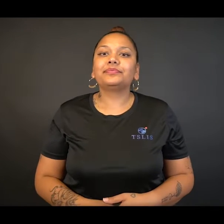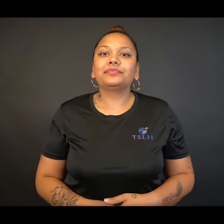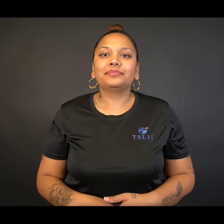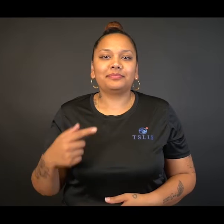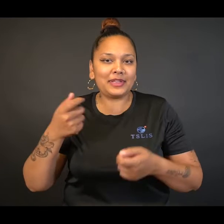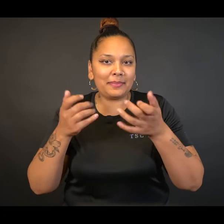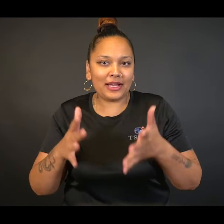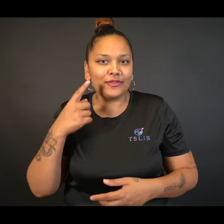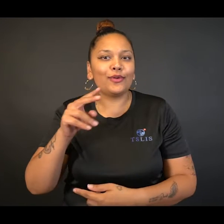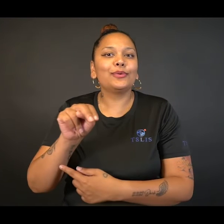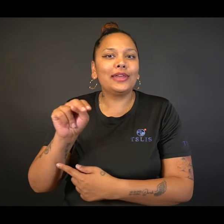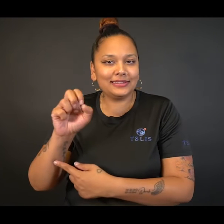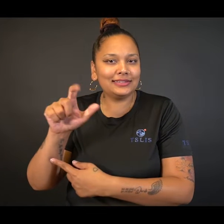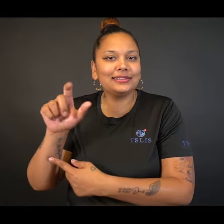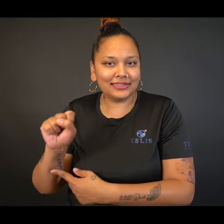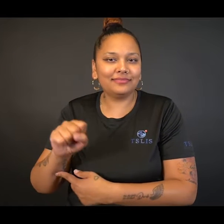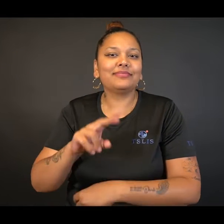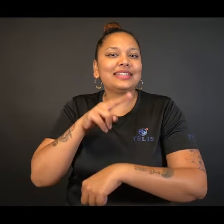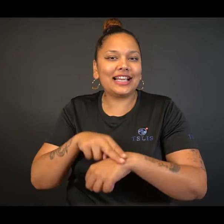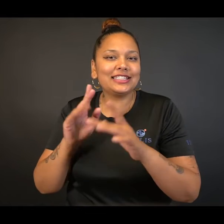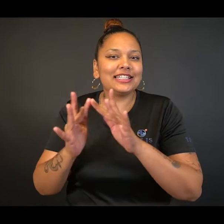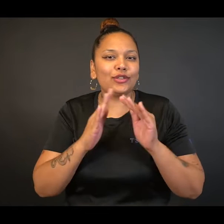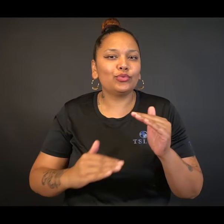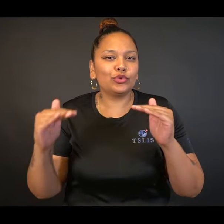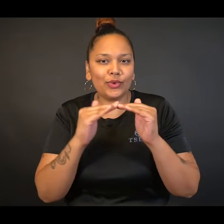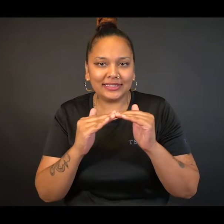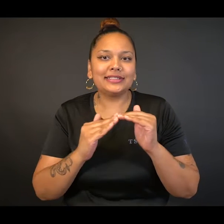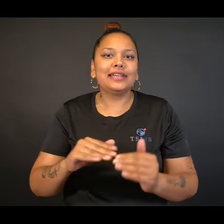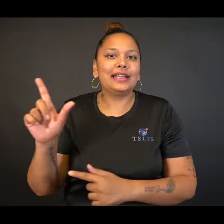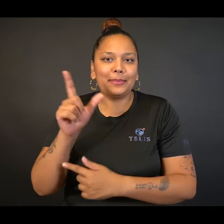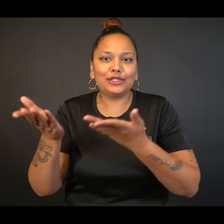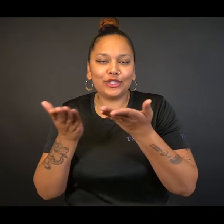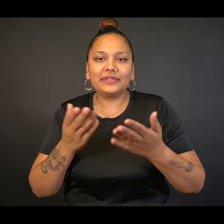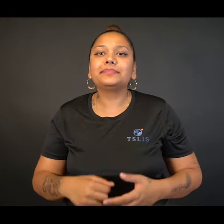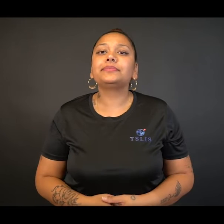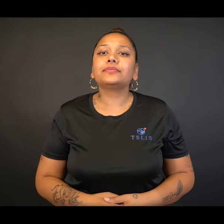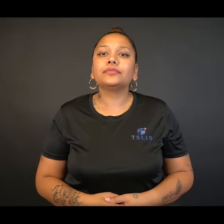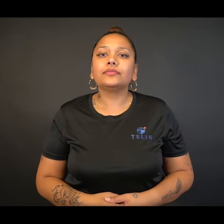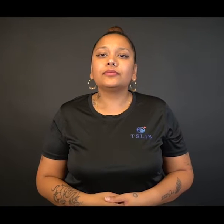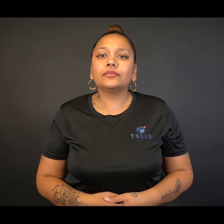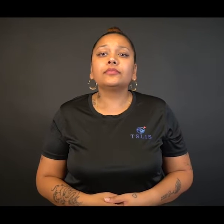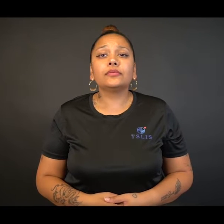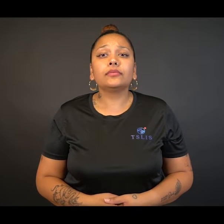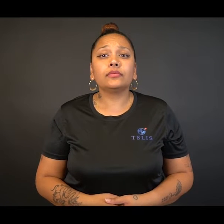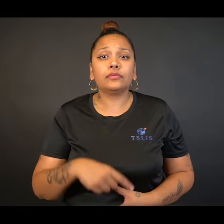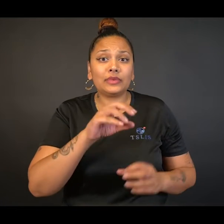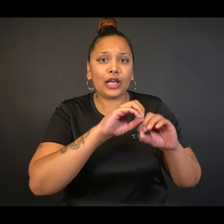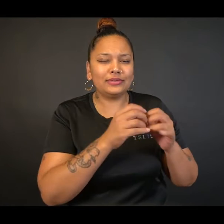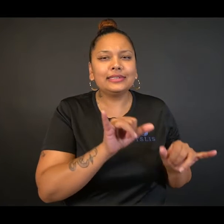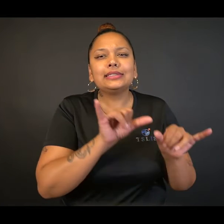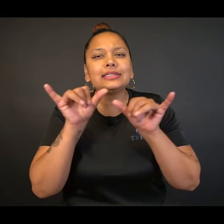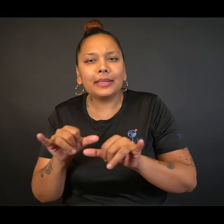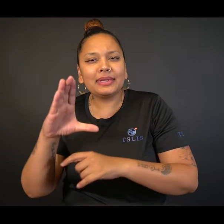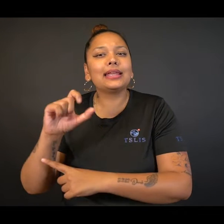am the manager of NELS, National Network for Equitable Library Service. Here's the website. NELS, like CELA,